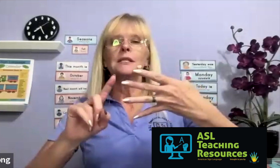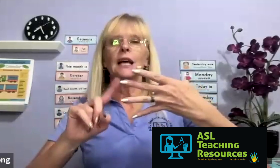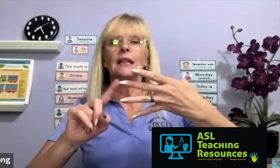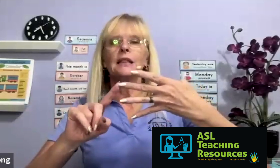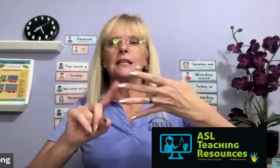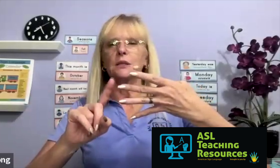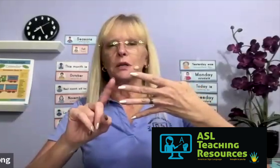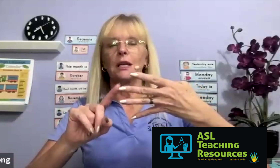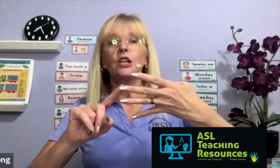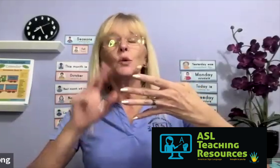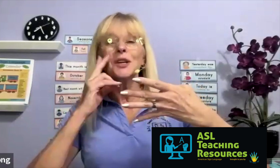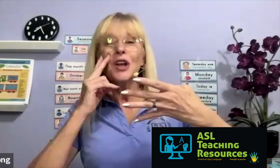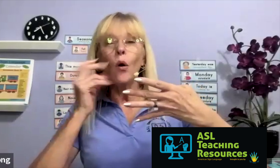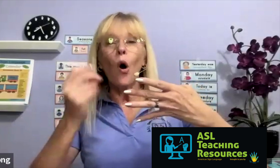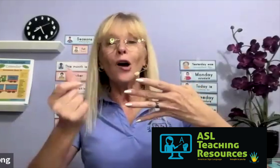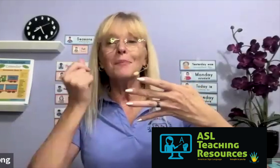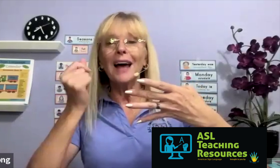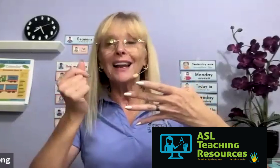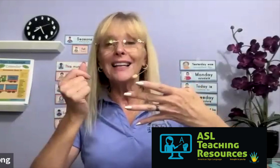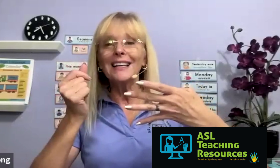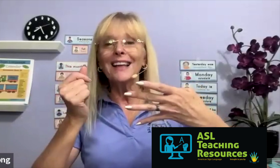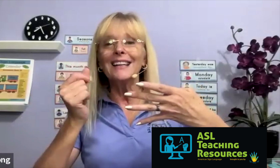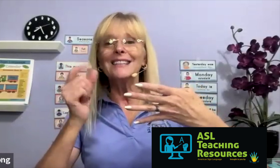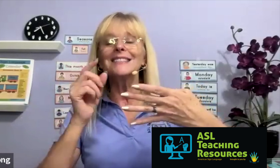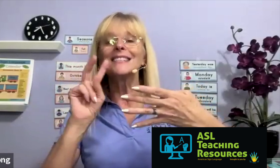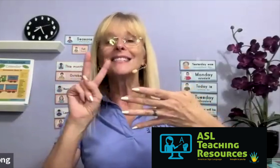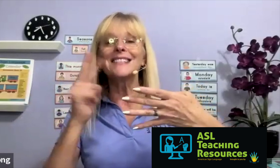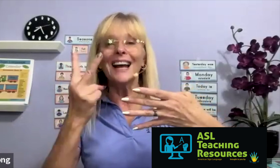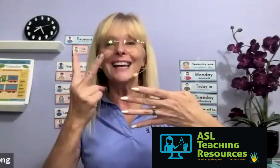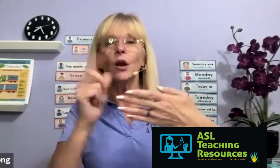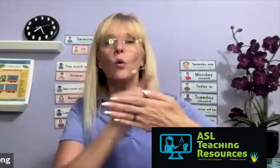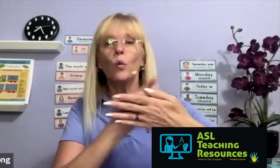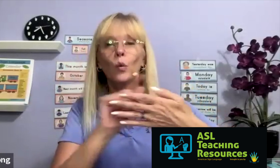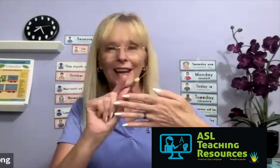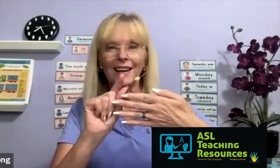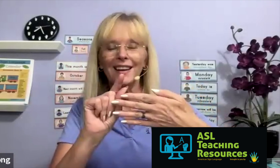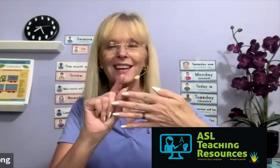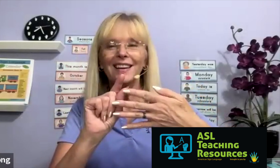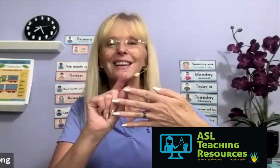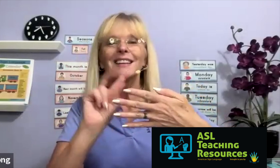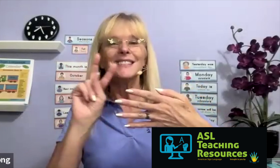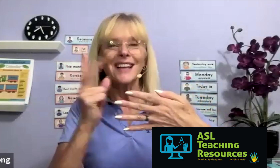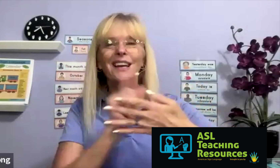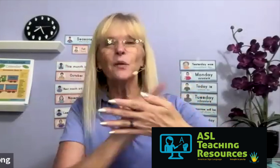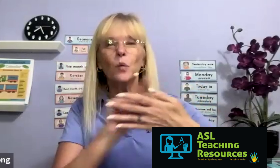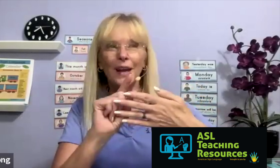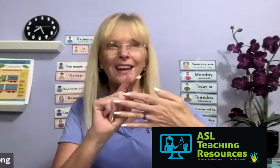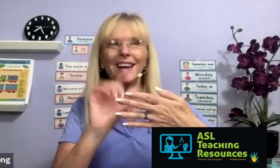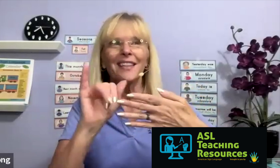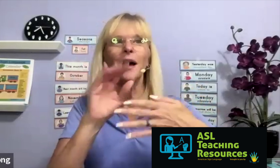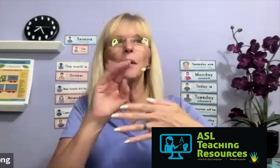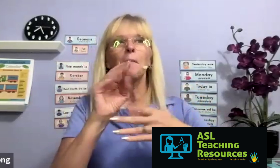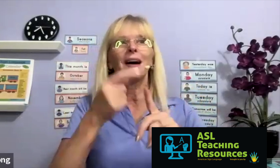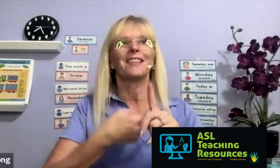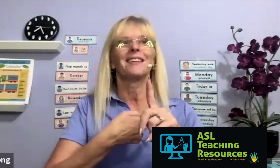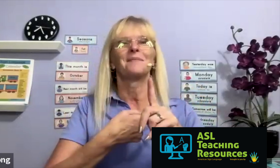say this one, and you would know automatically that it's the second week of that month.